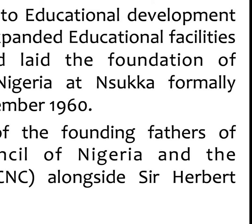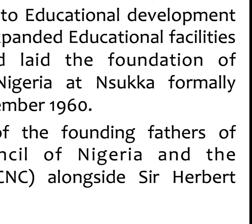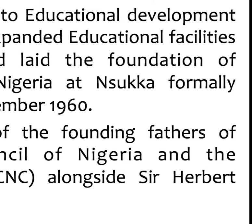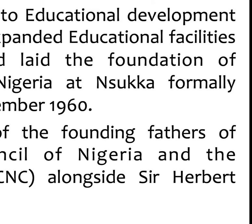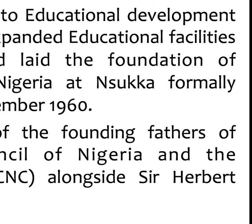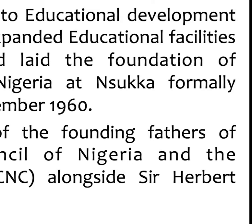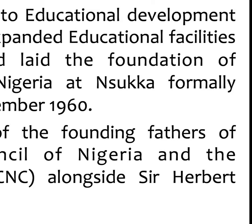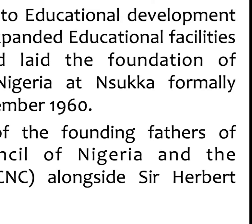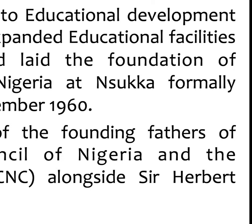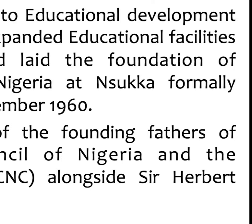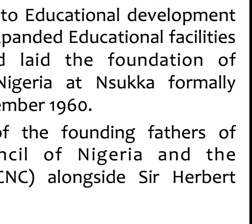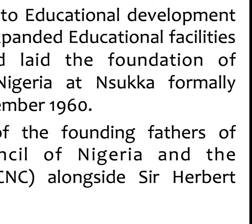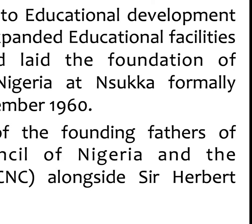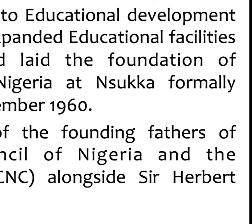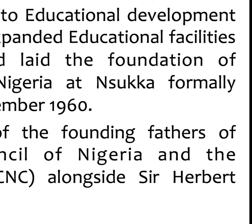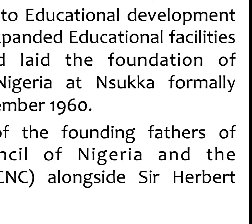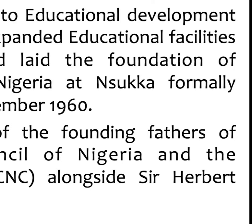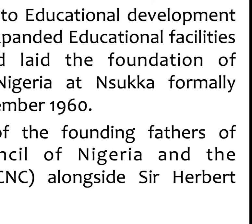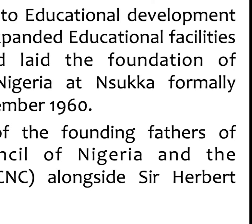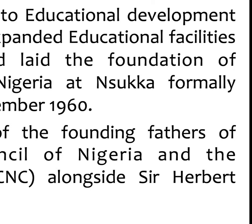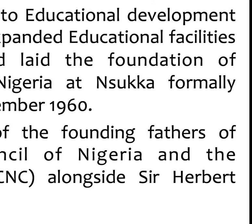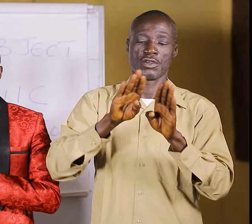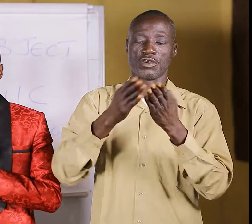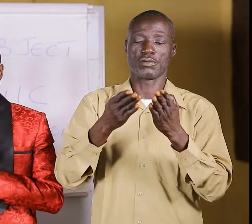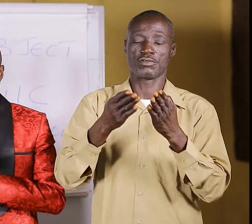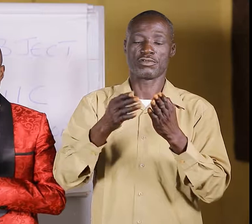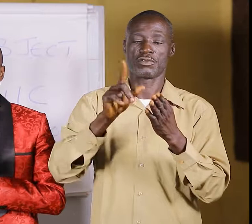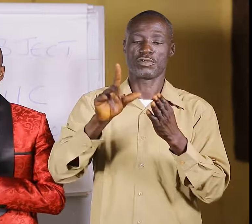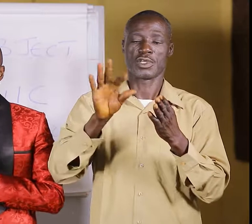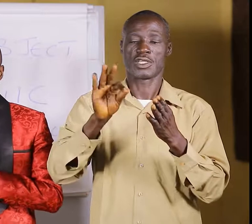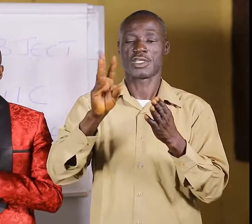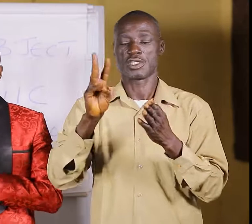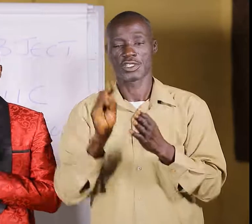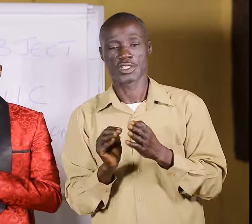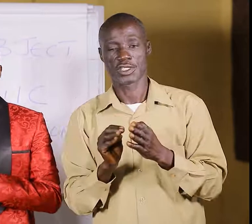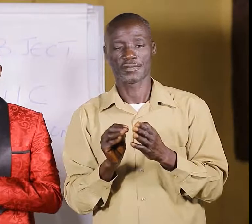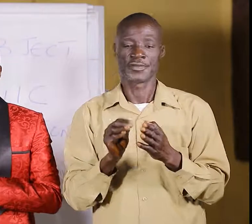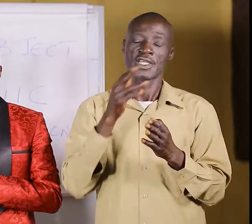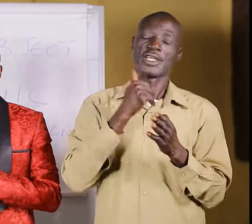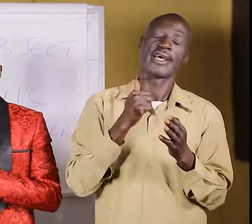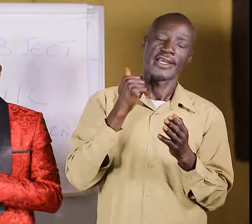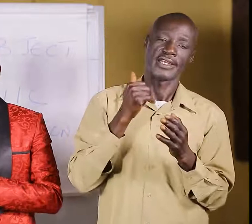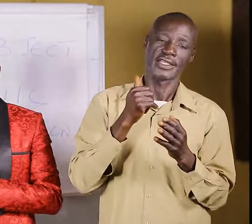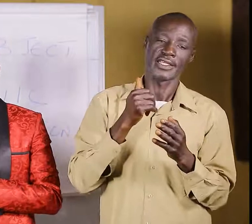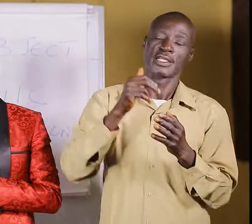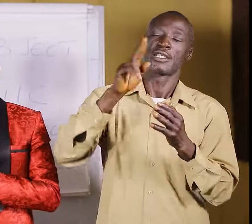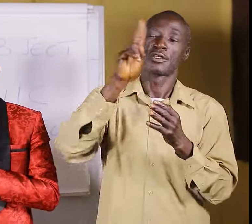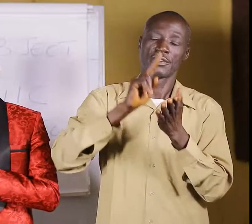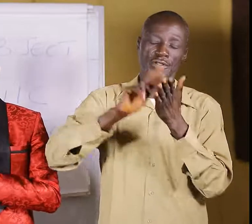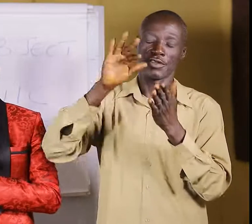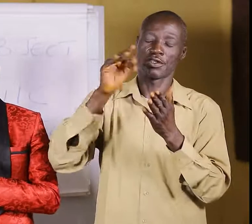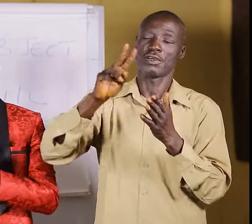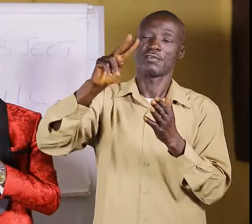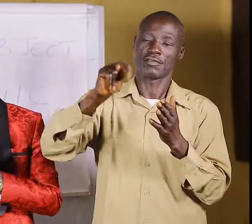Nsukka, formally opened in September 1960. So we can also see that Dr. Nnamdi Azikiwe also contributed